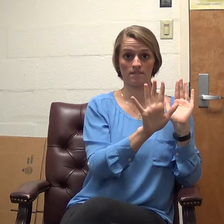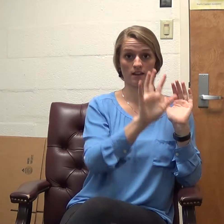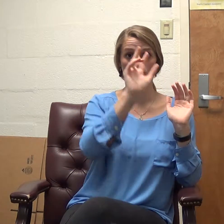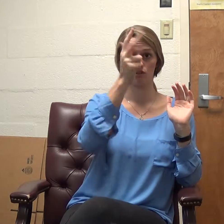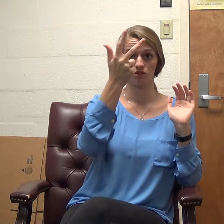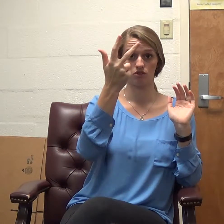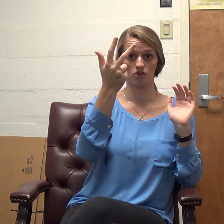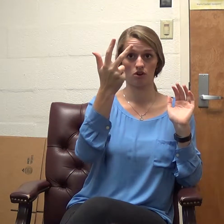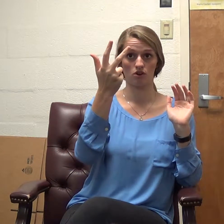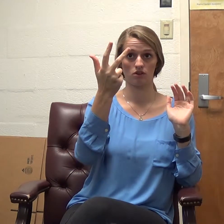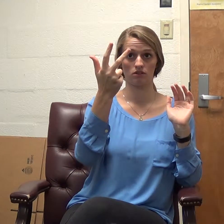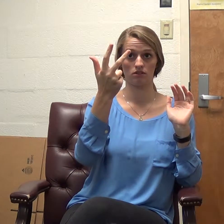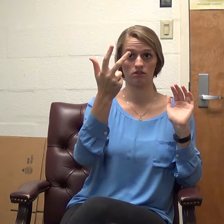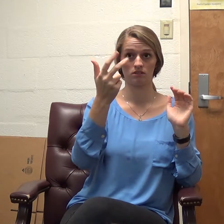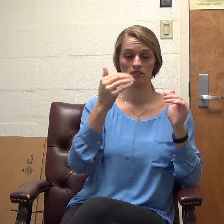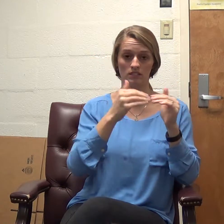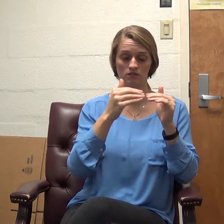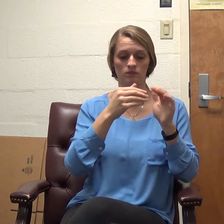would be negative 5 times